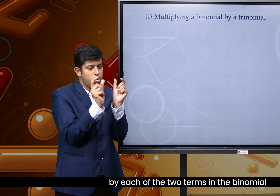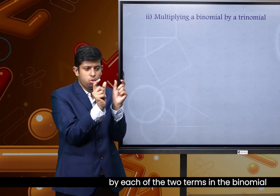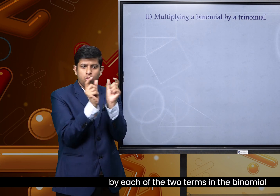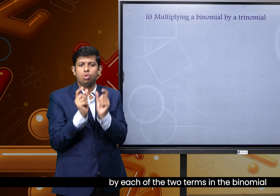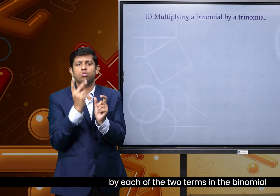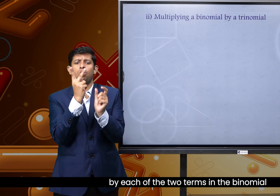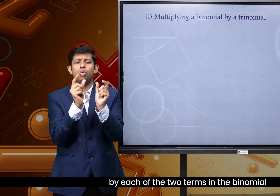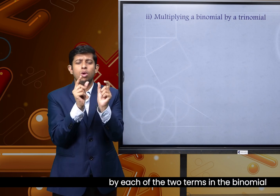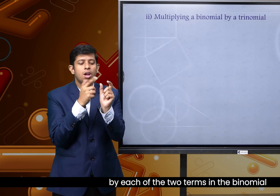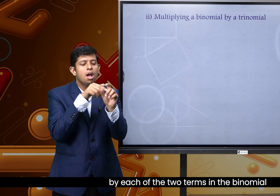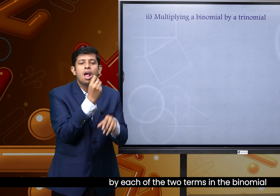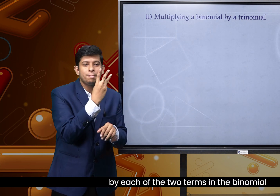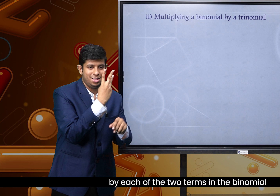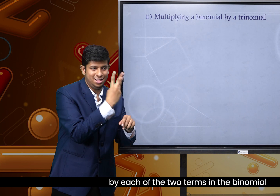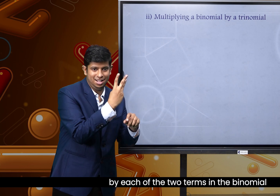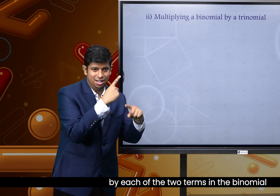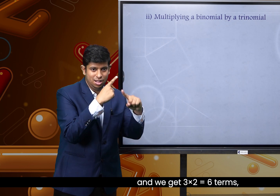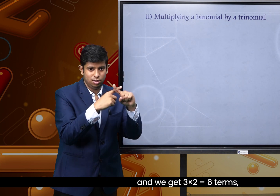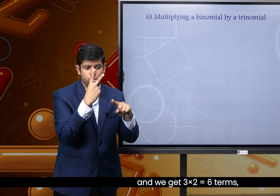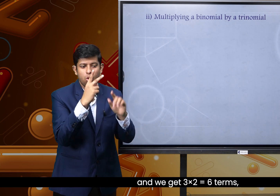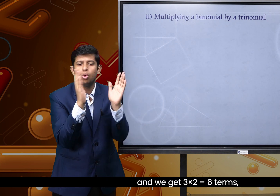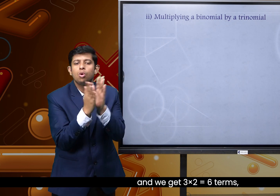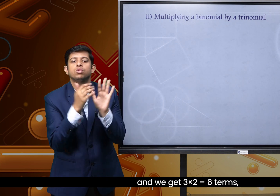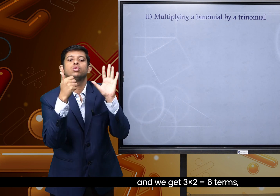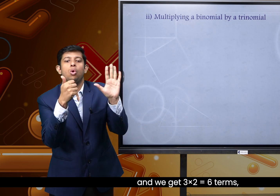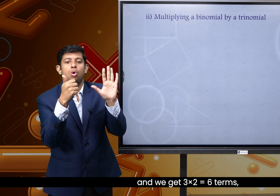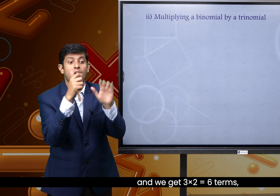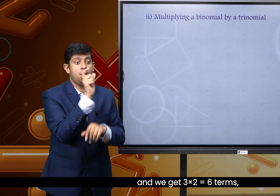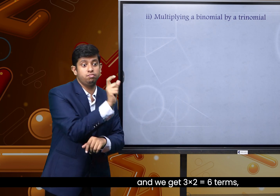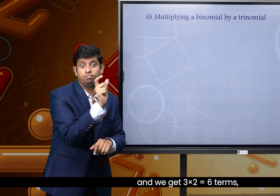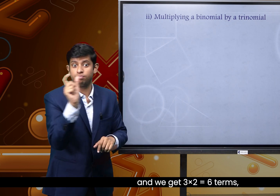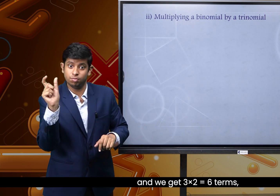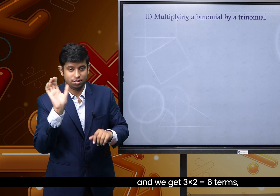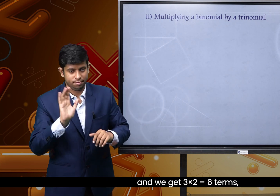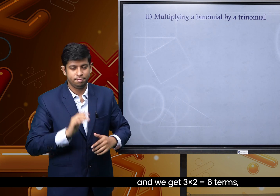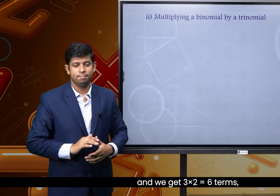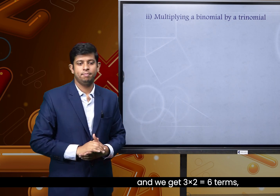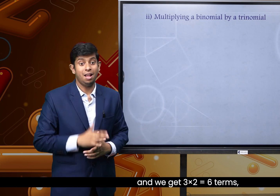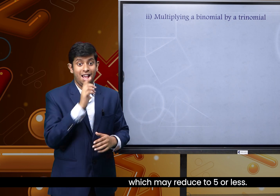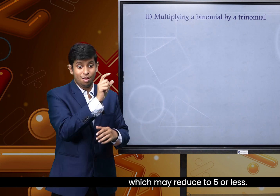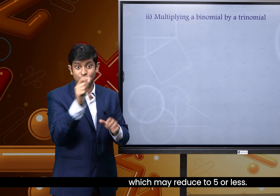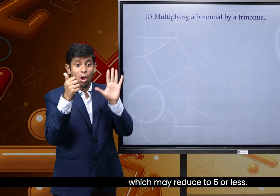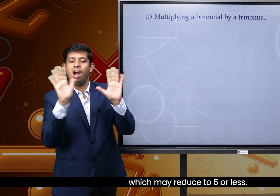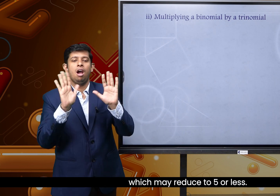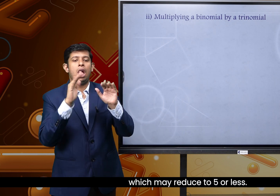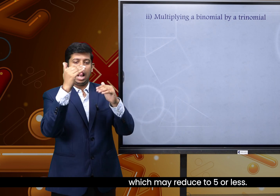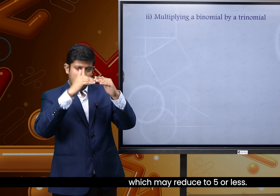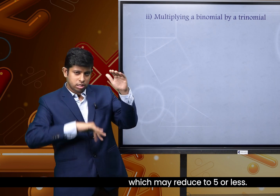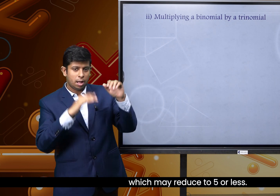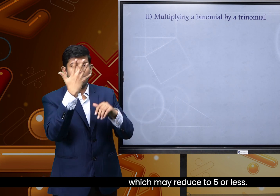by each of the 2 terms in the binomial, and we get 3 into 2 is equal to 6 terms, which may reduce to 5 or